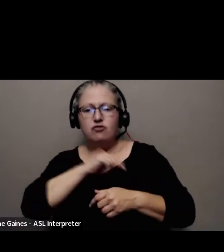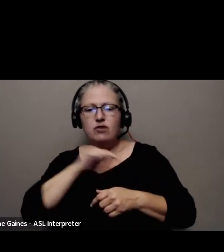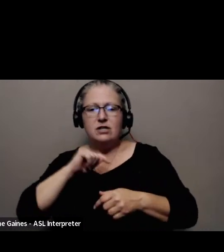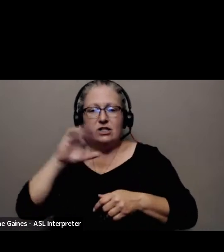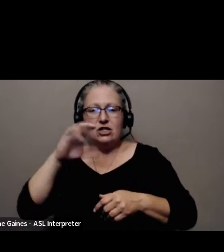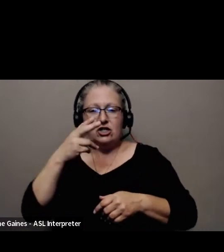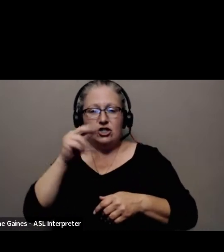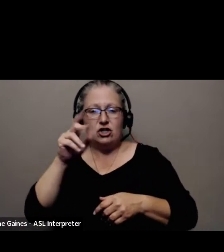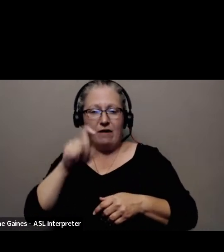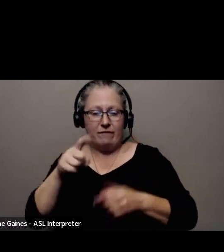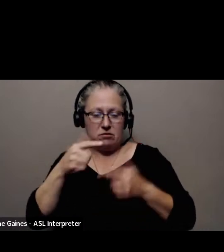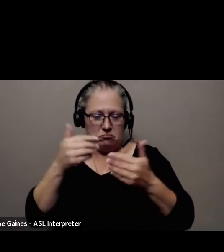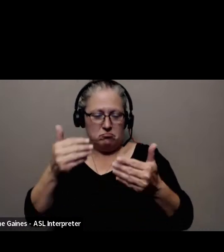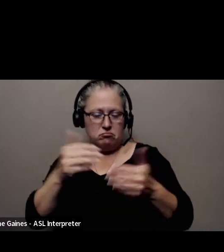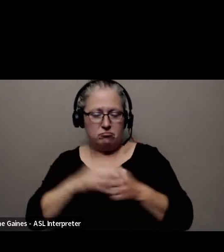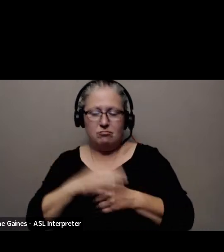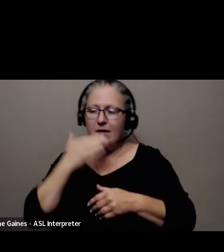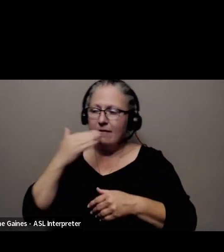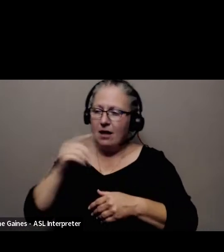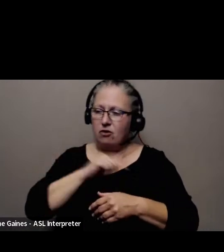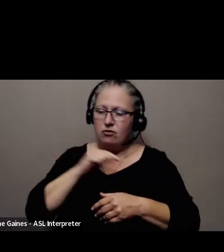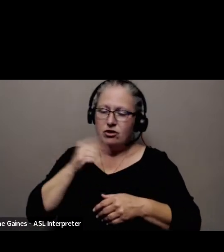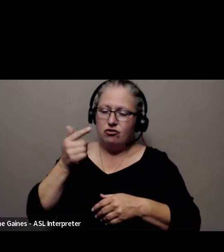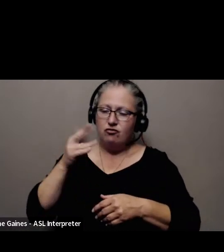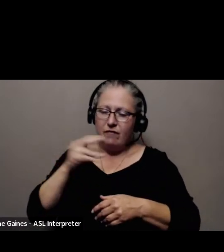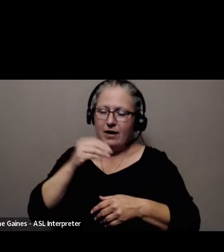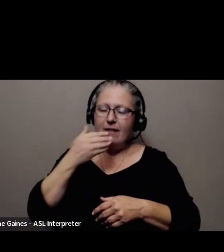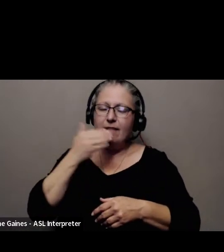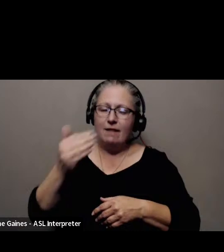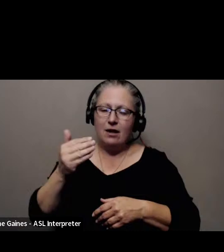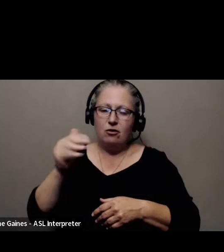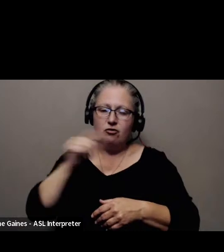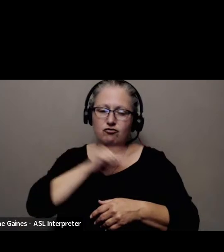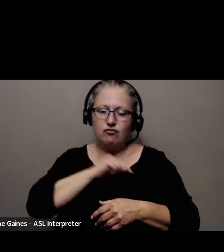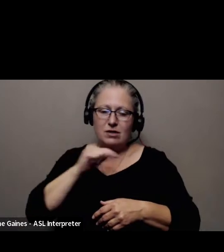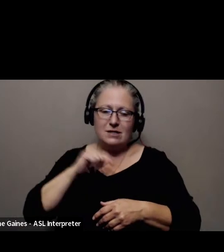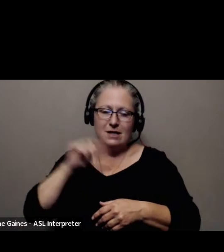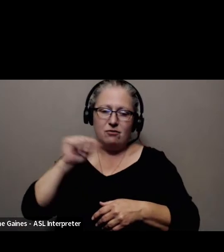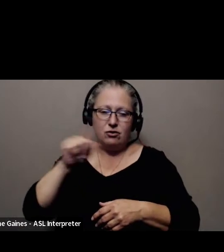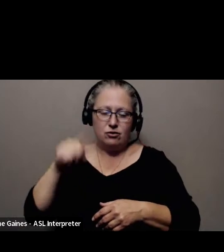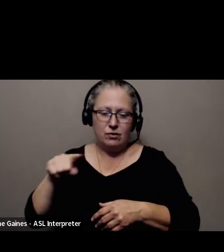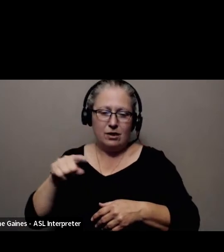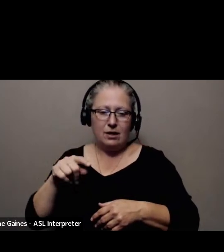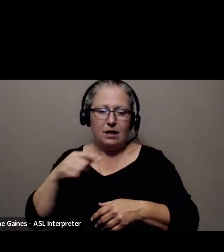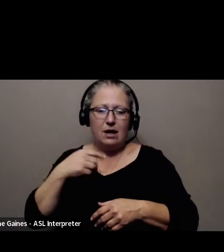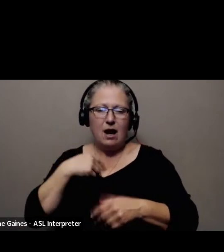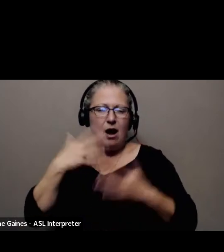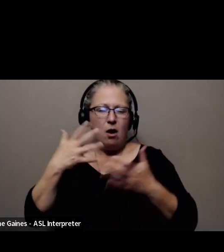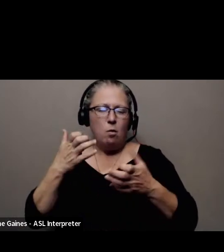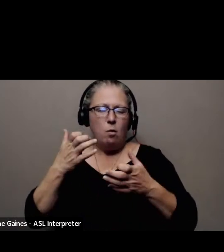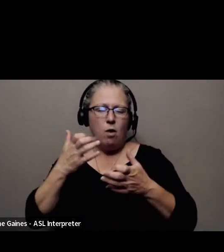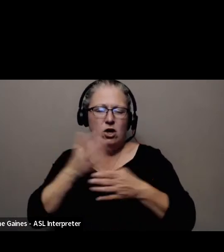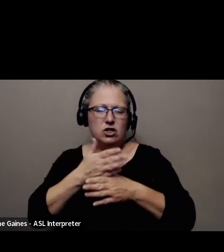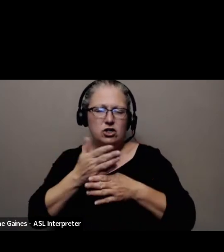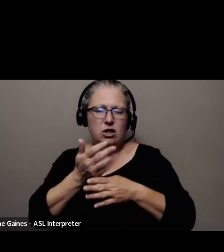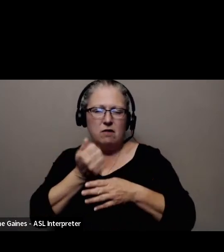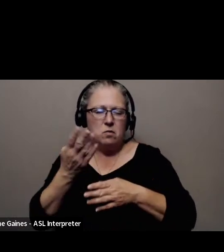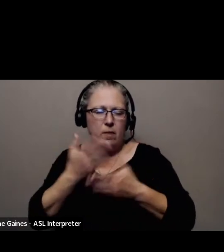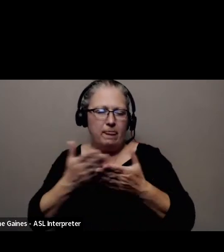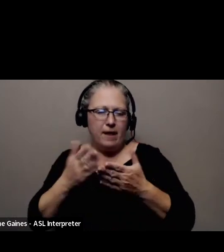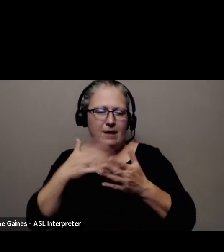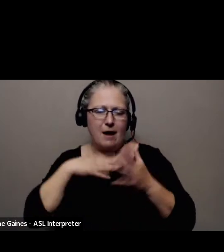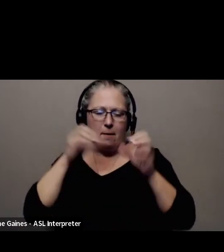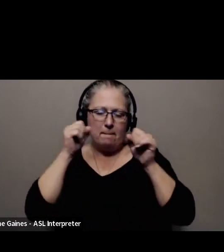Chavez, go ahead. Thank you, Trustee Griffin, and thank you, Trustee Andrade Zuniga. I just want to share about a couple of things to highlight our